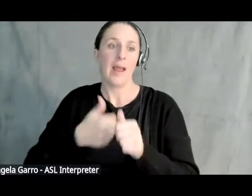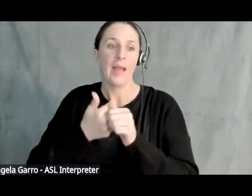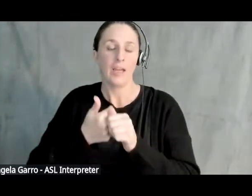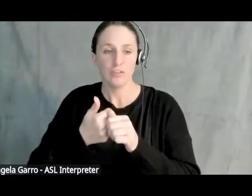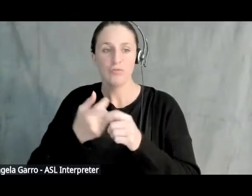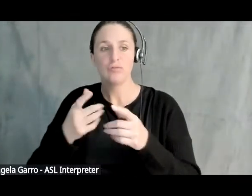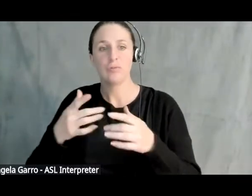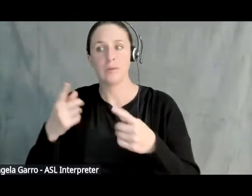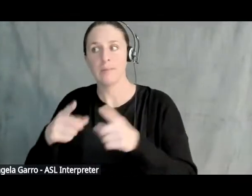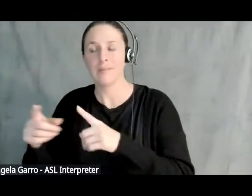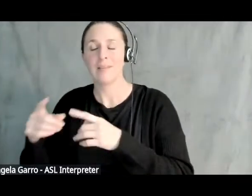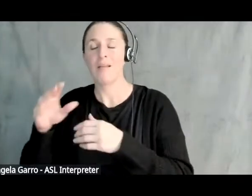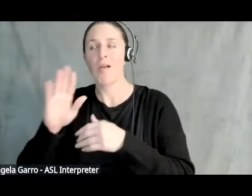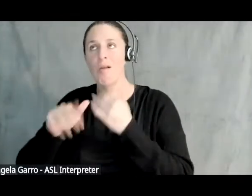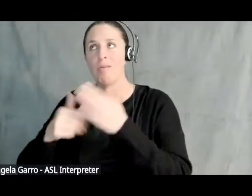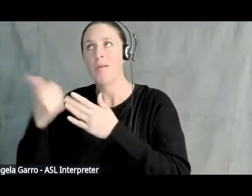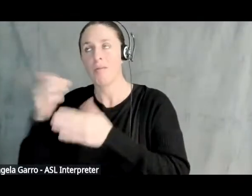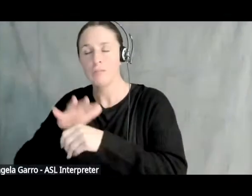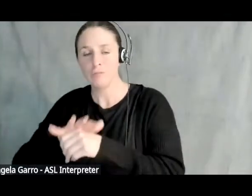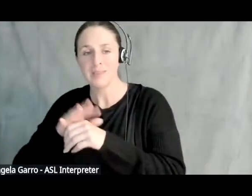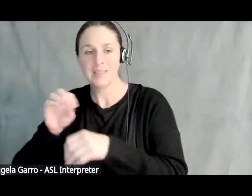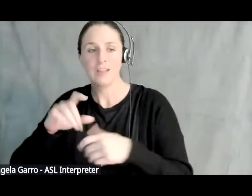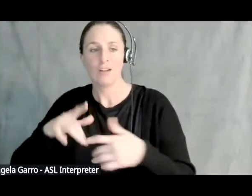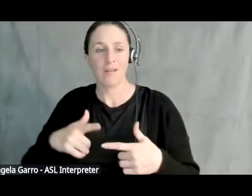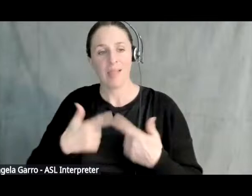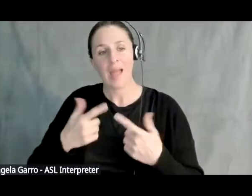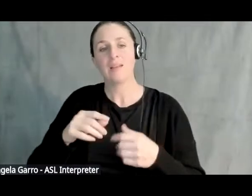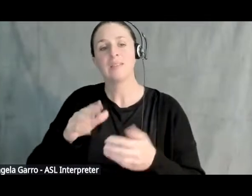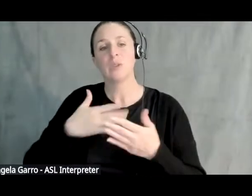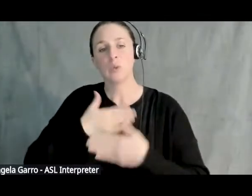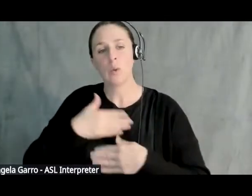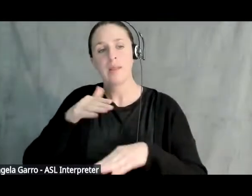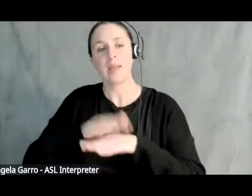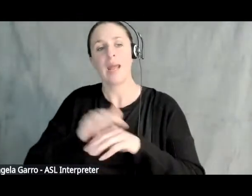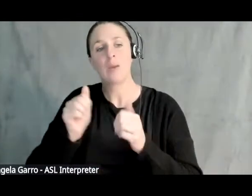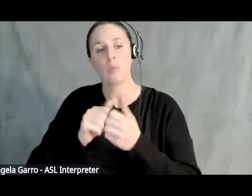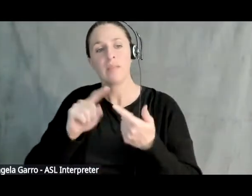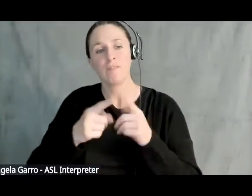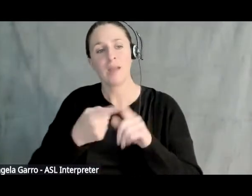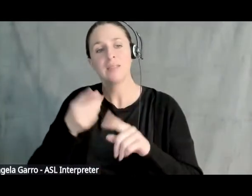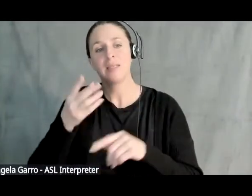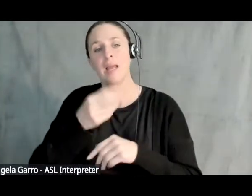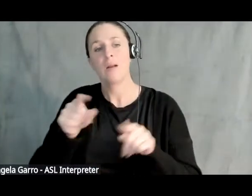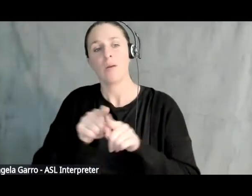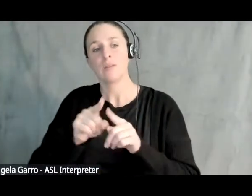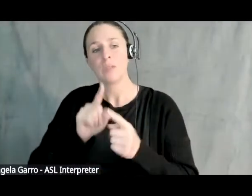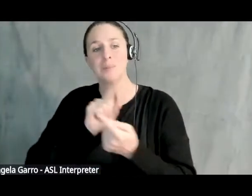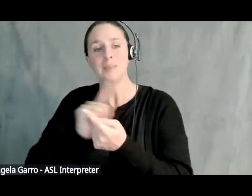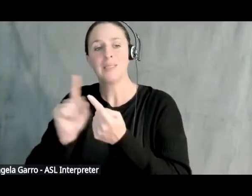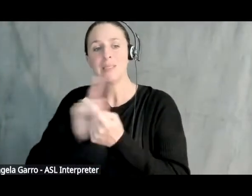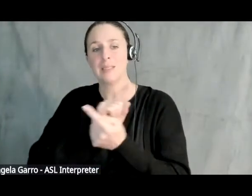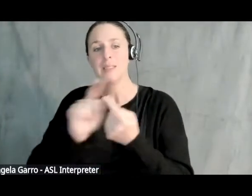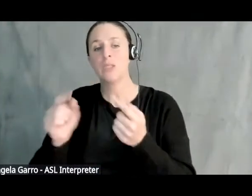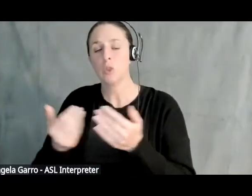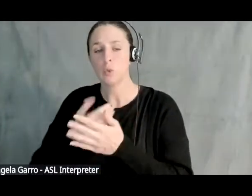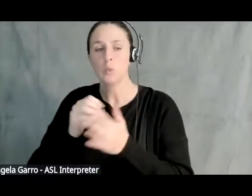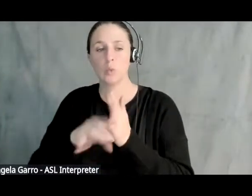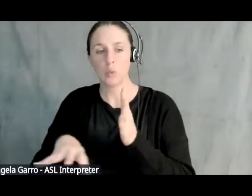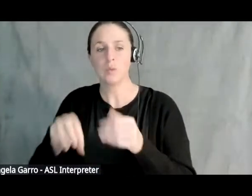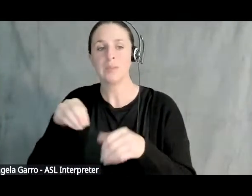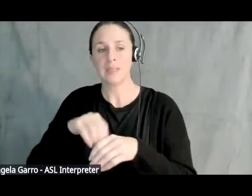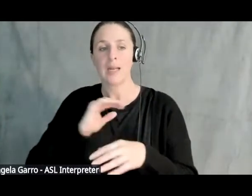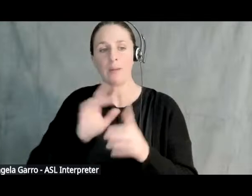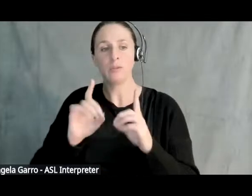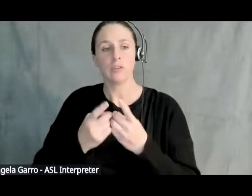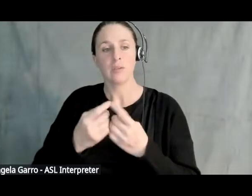other stresses in their lives and enjoy the night with friends and also meet new students within our district. We know, especially in light